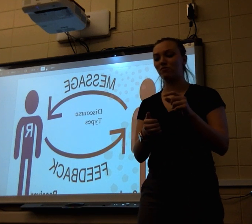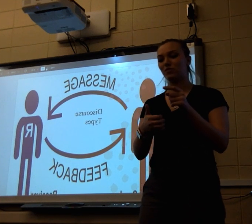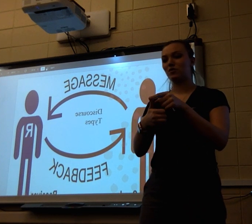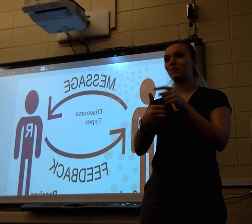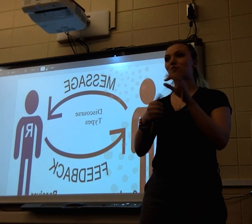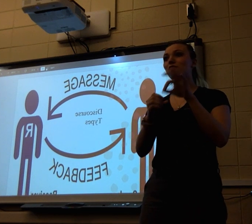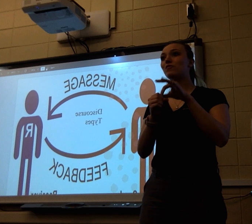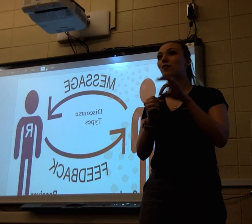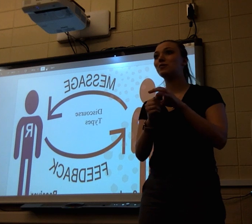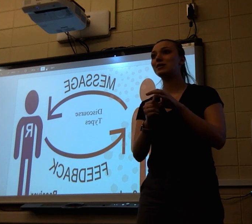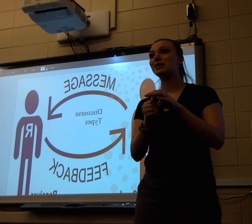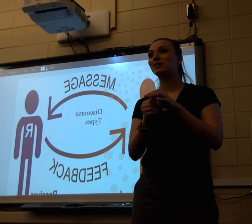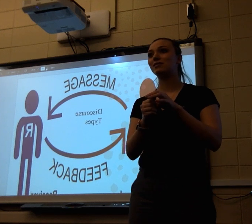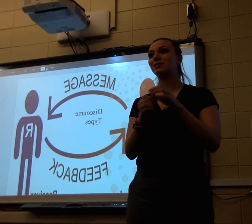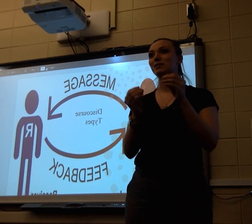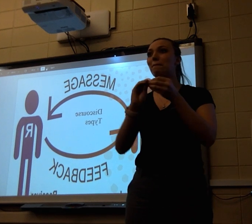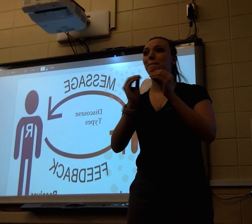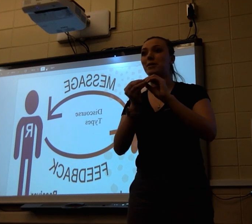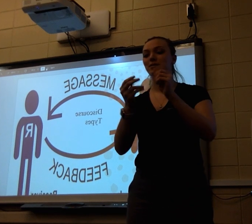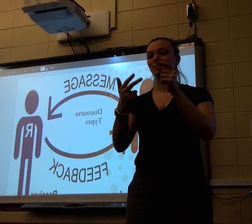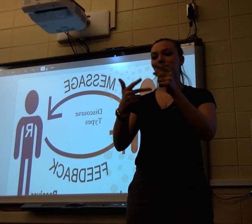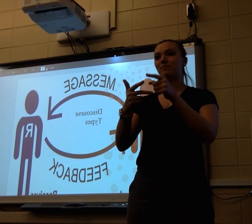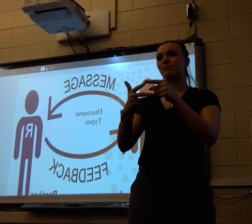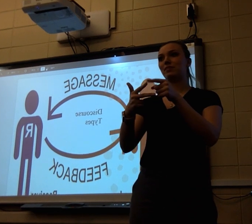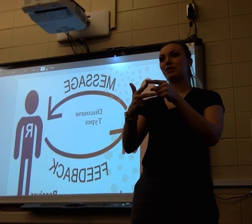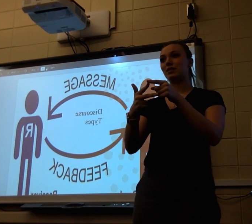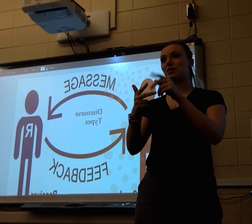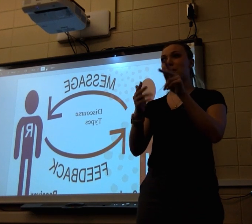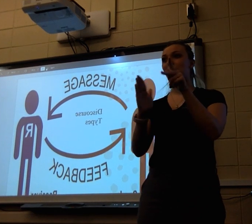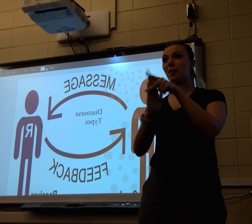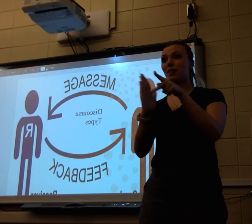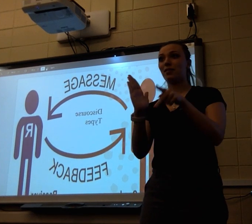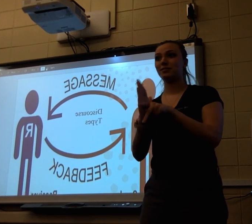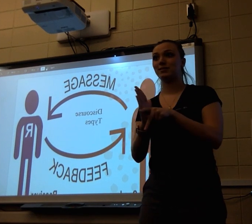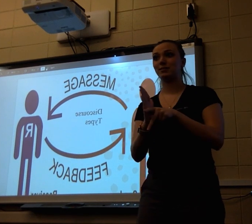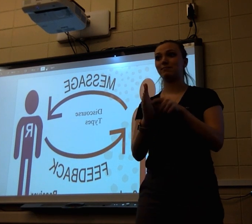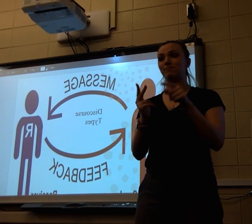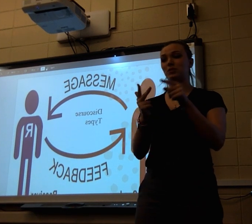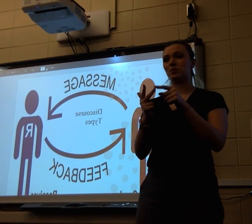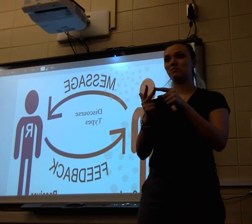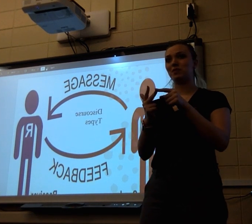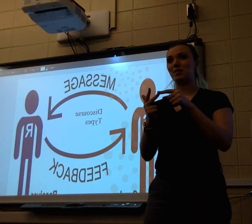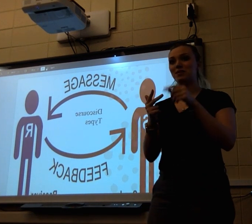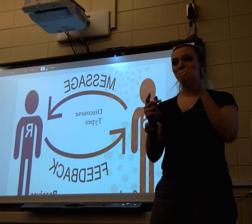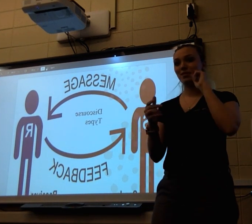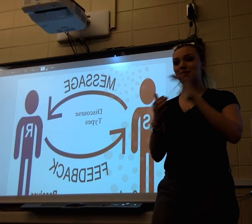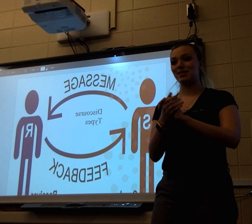of these certain policies. I like how they think about these certain issues. Here are the